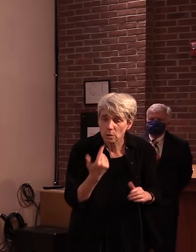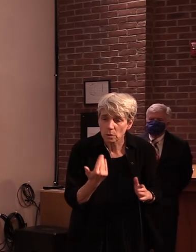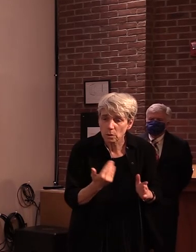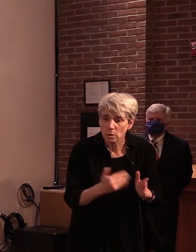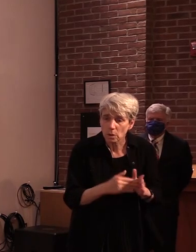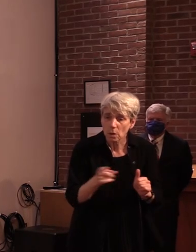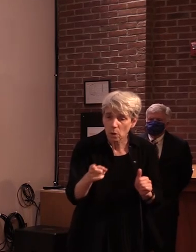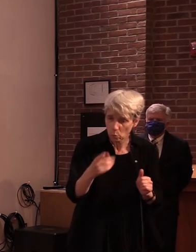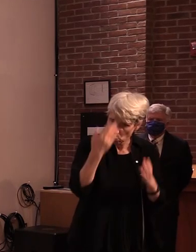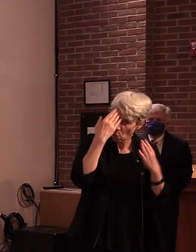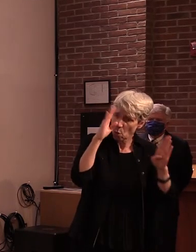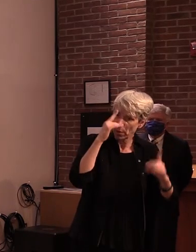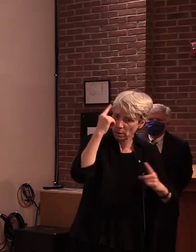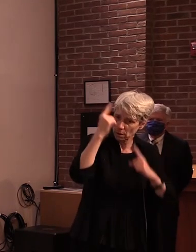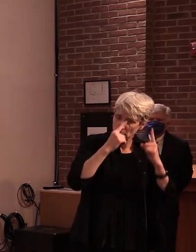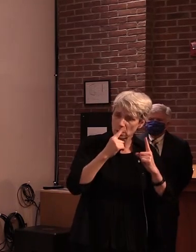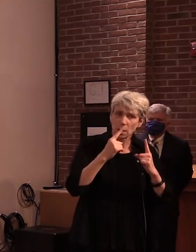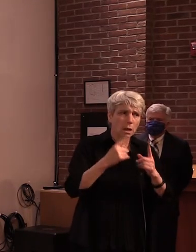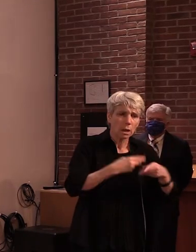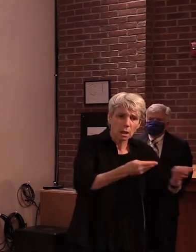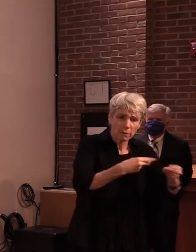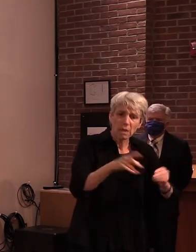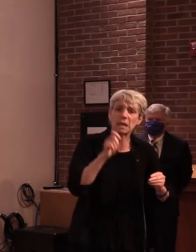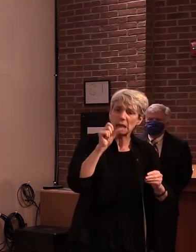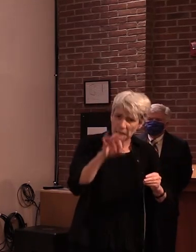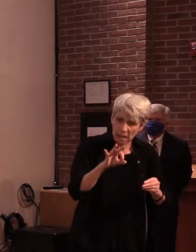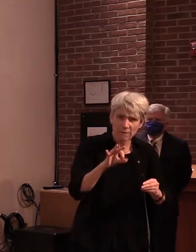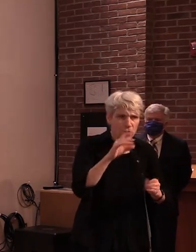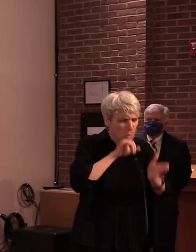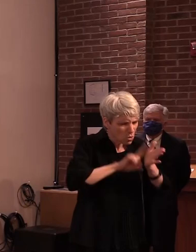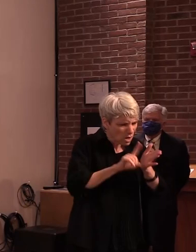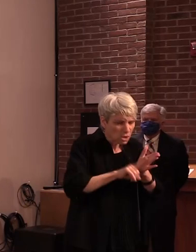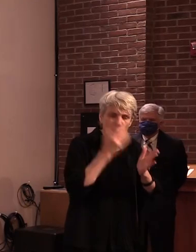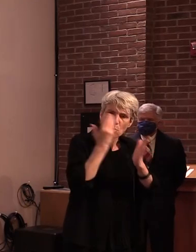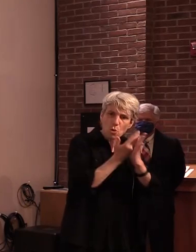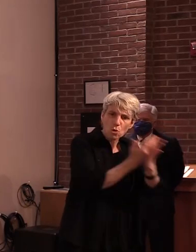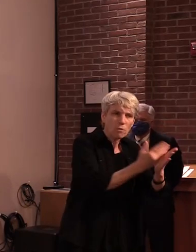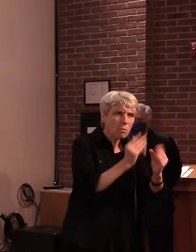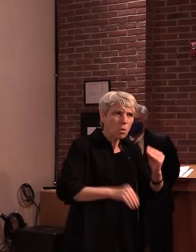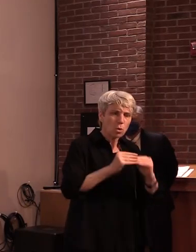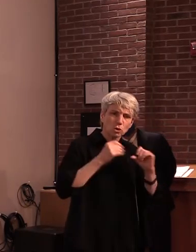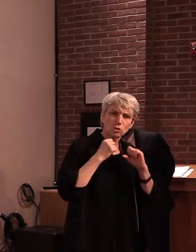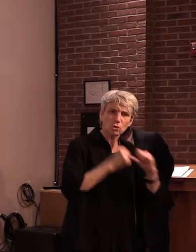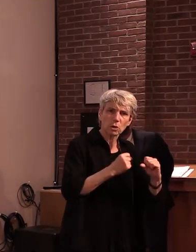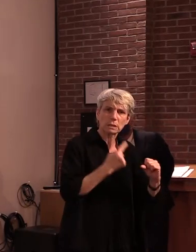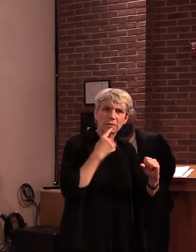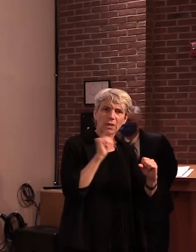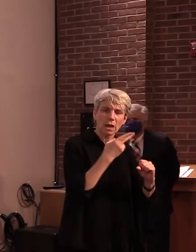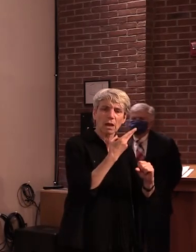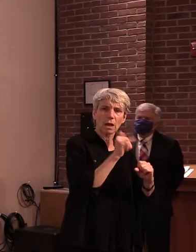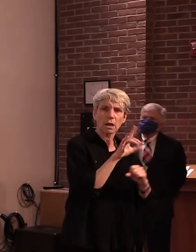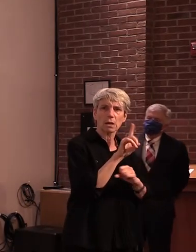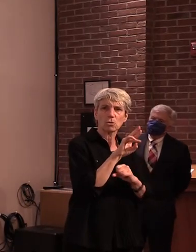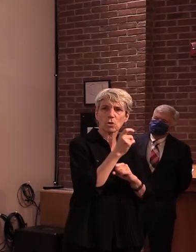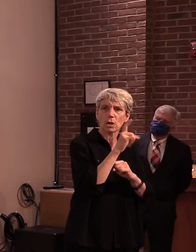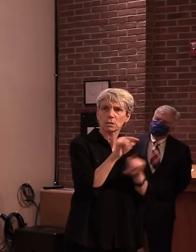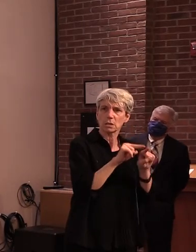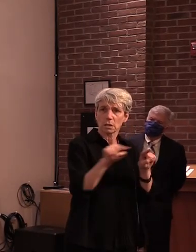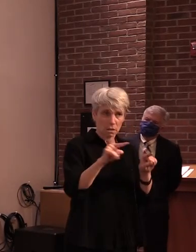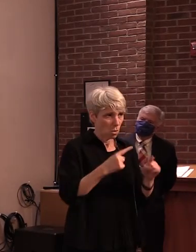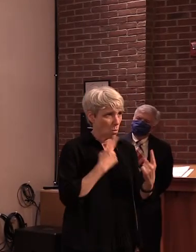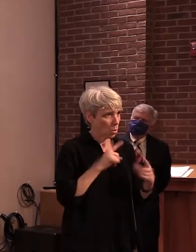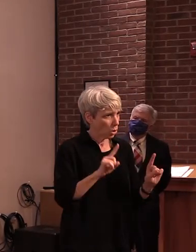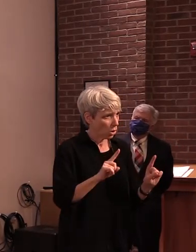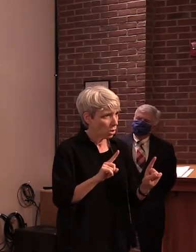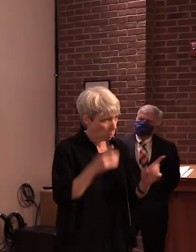Look further into the drug if more people come out on the other side saying that there is benefit from hydroxychloroquine.